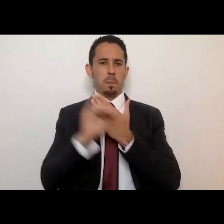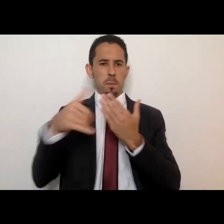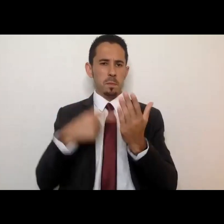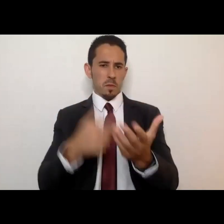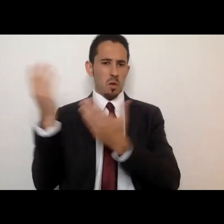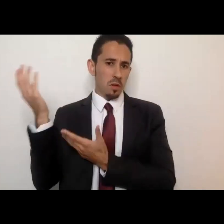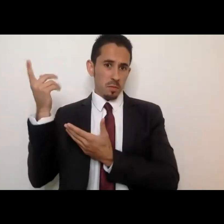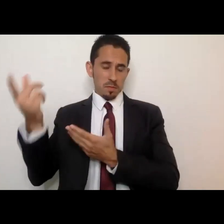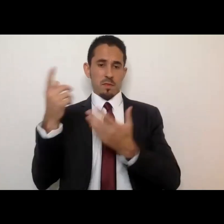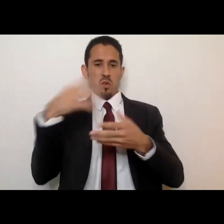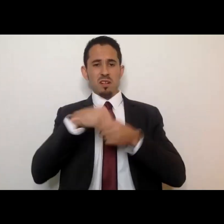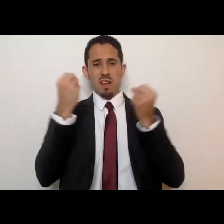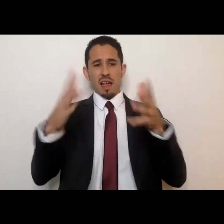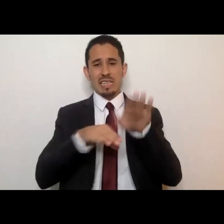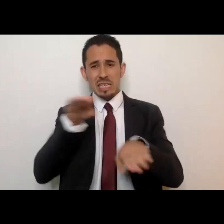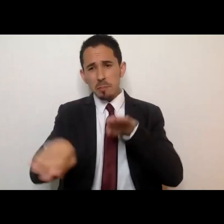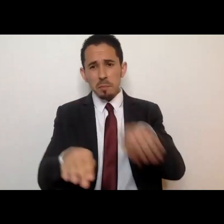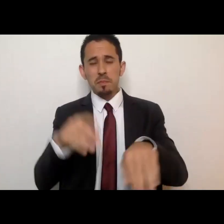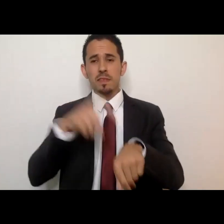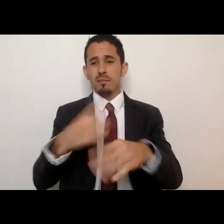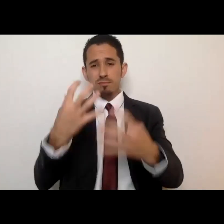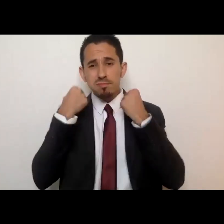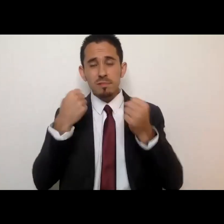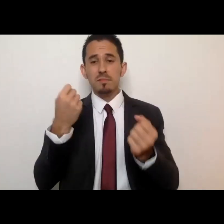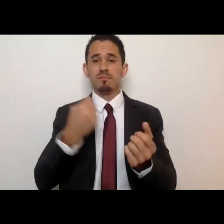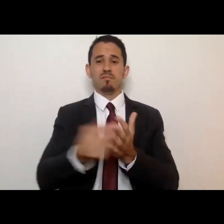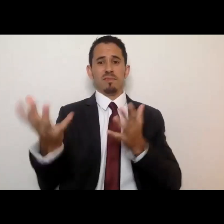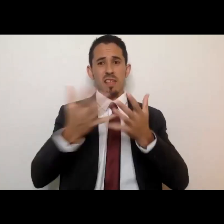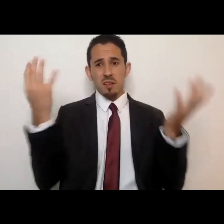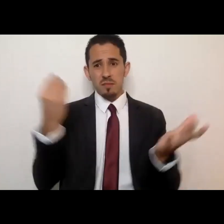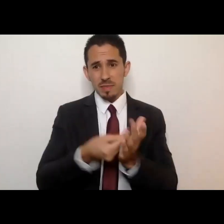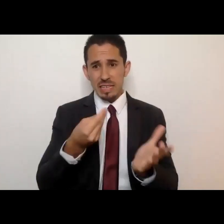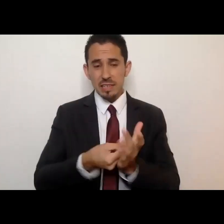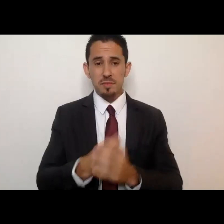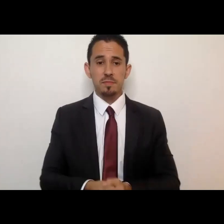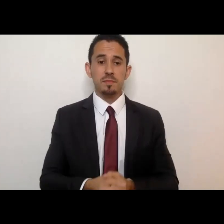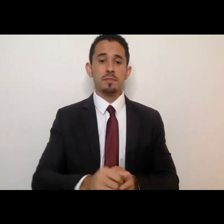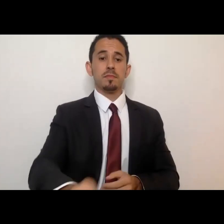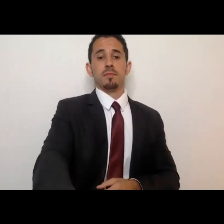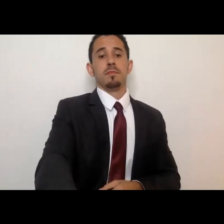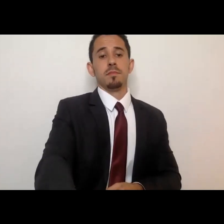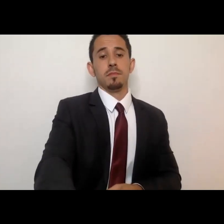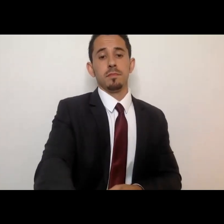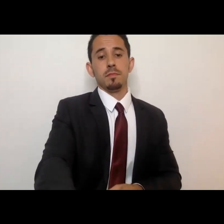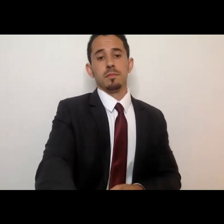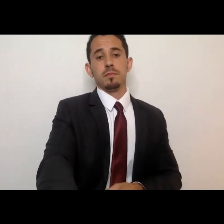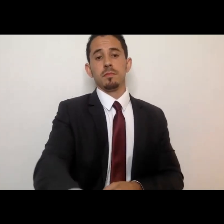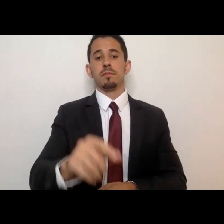And those lead to a complicated algorithm, as you can see here. There's many steps involved, it's time consuming, and it is